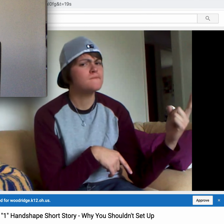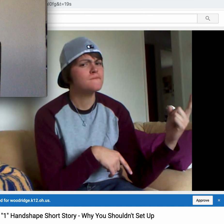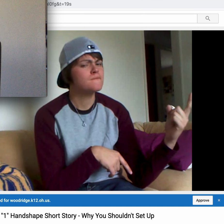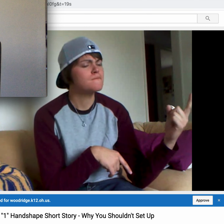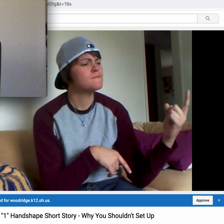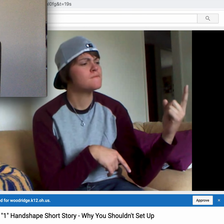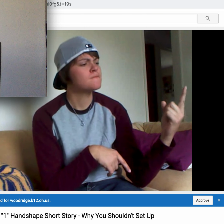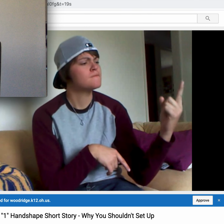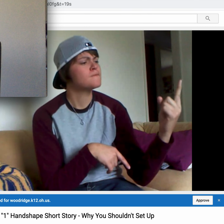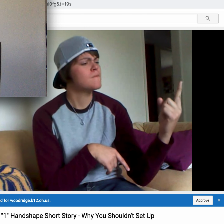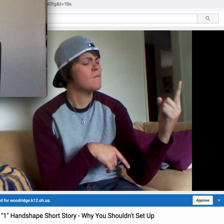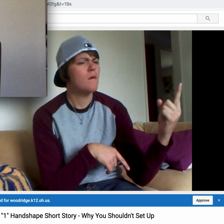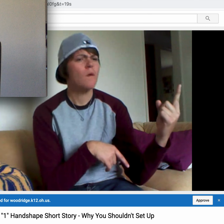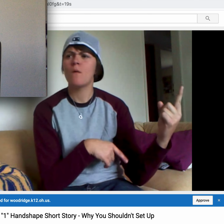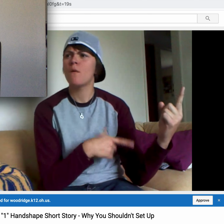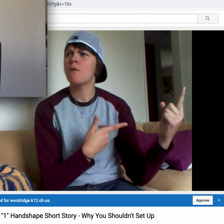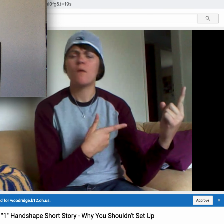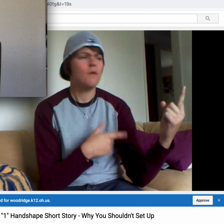Hey, come over here.